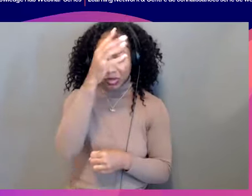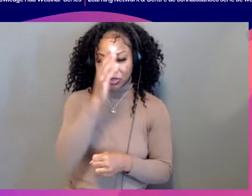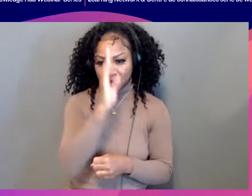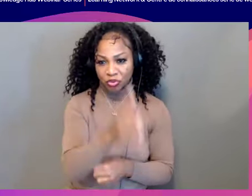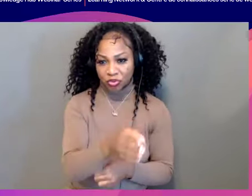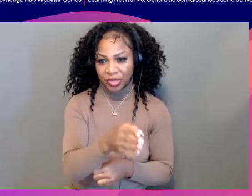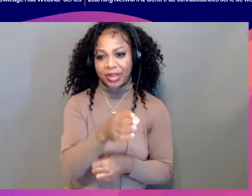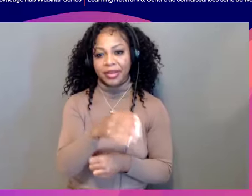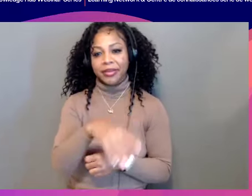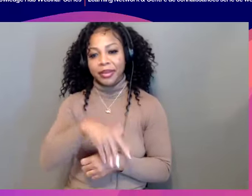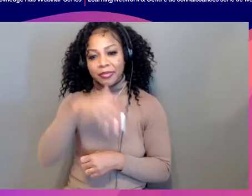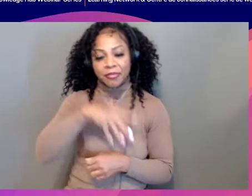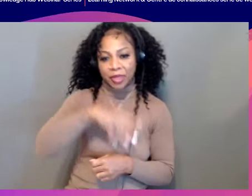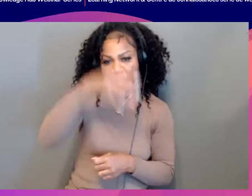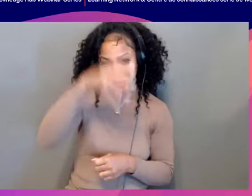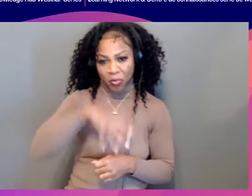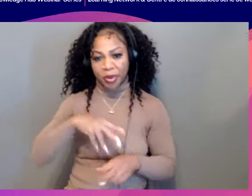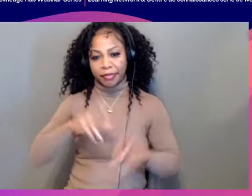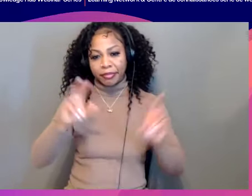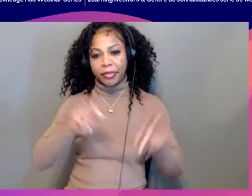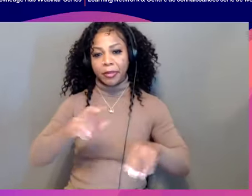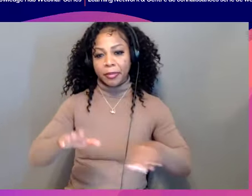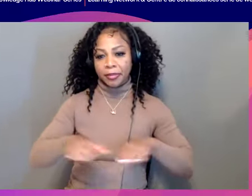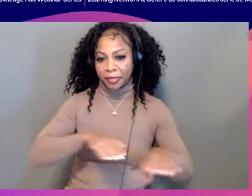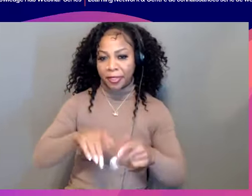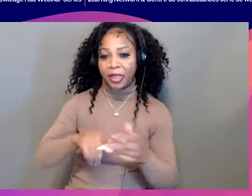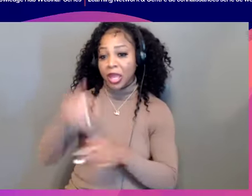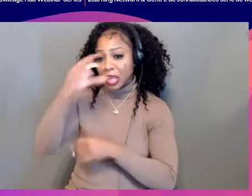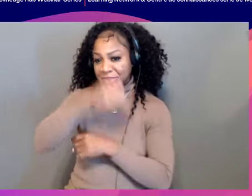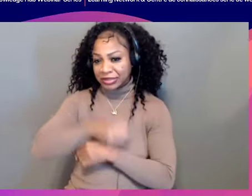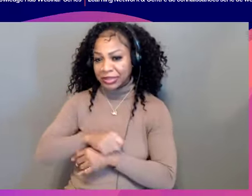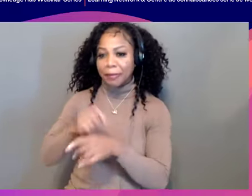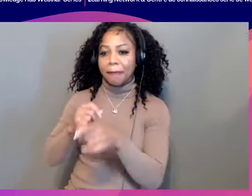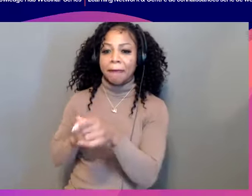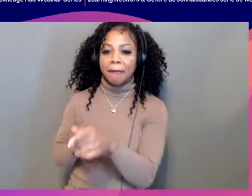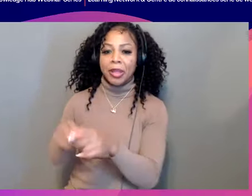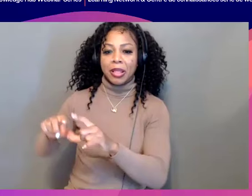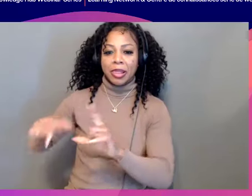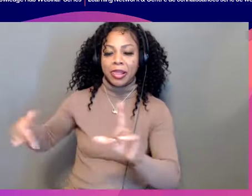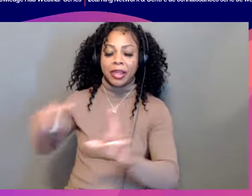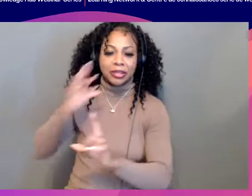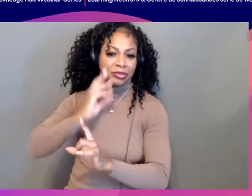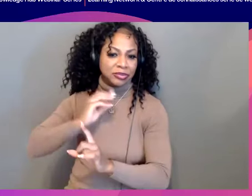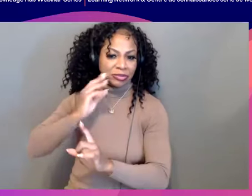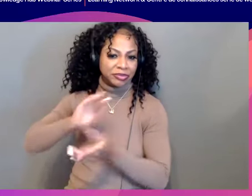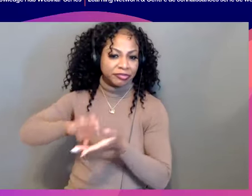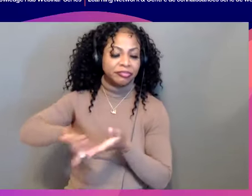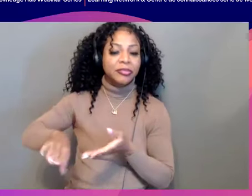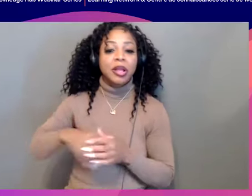cisnormative behavior, assumptions of a singular 2S LGBTQIA plus experience,